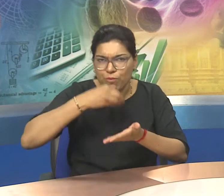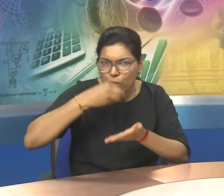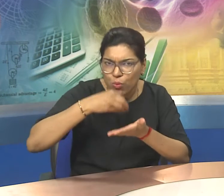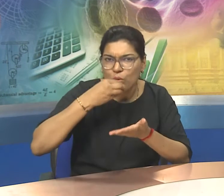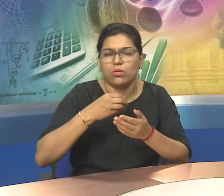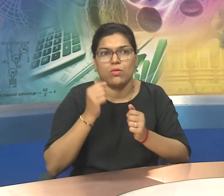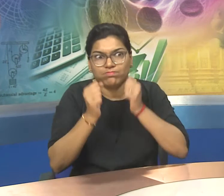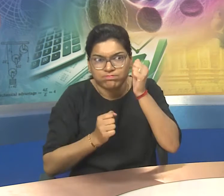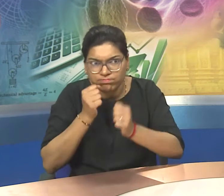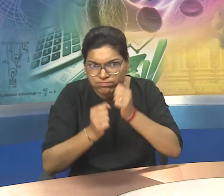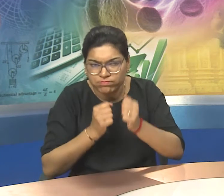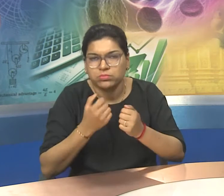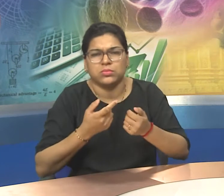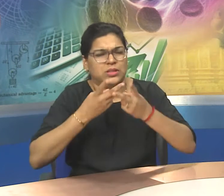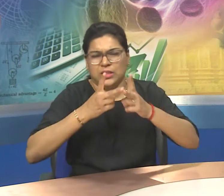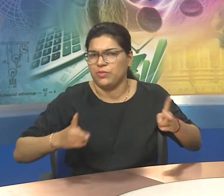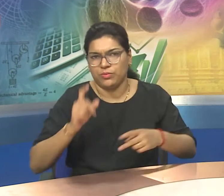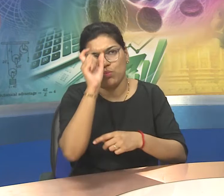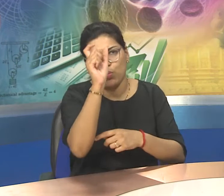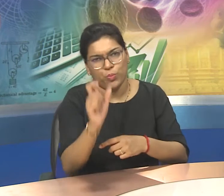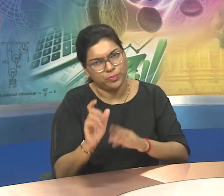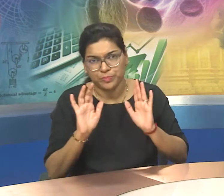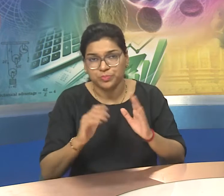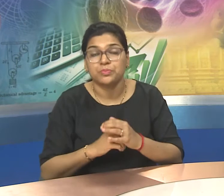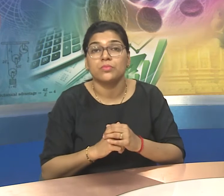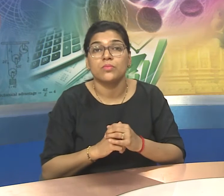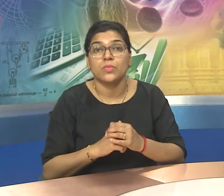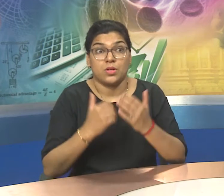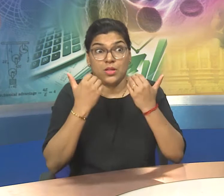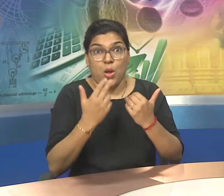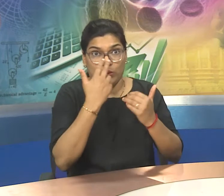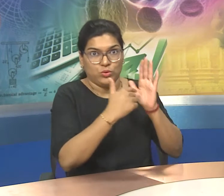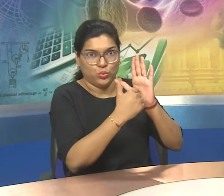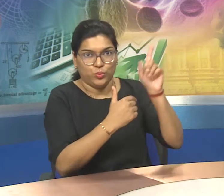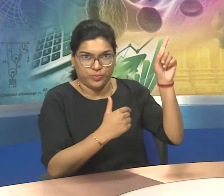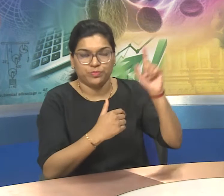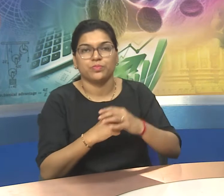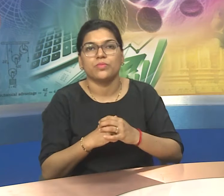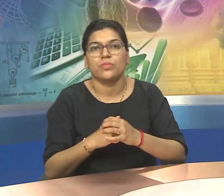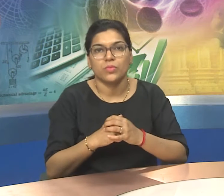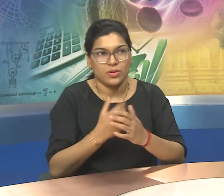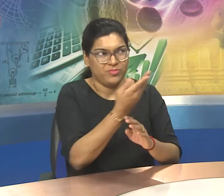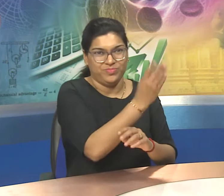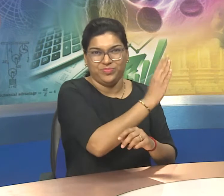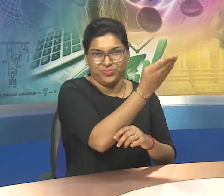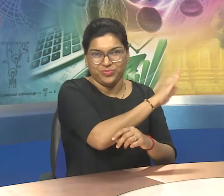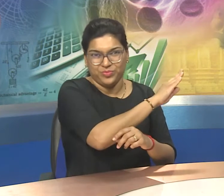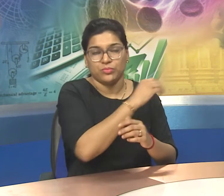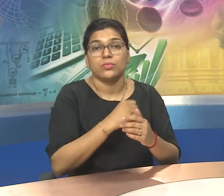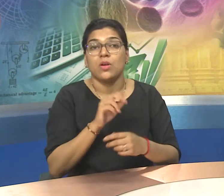There are so many verbs and activities which we do, like sleeping, eating, standing. You can easily see them on